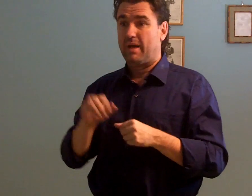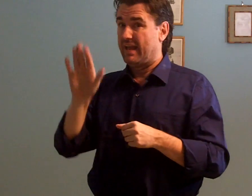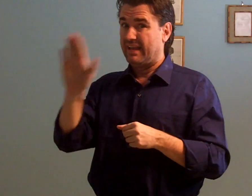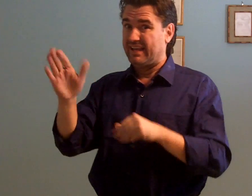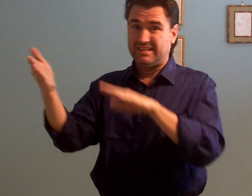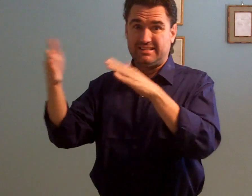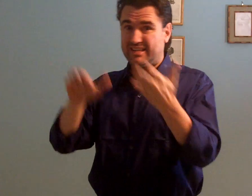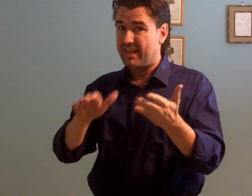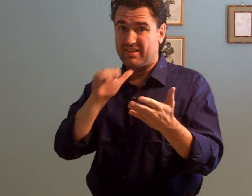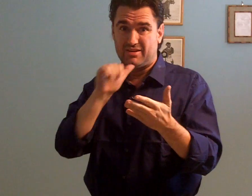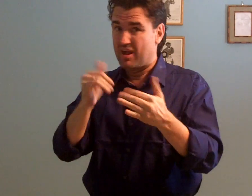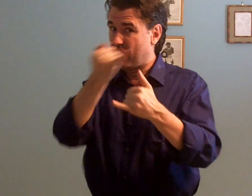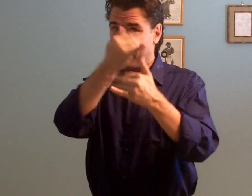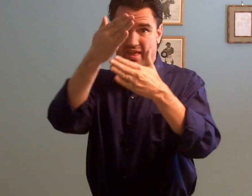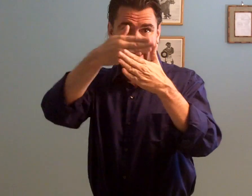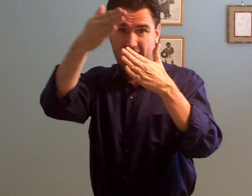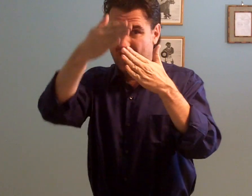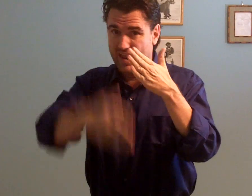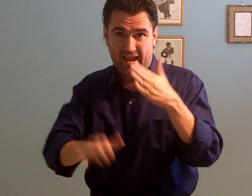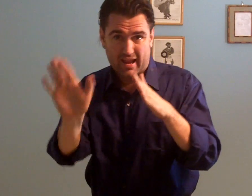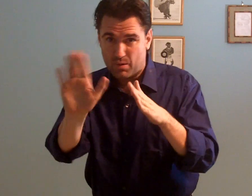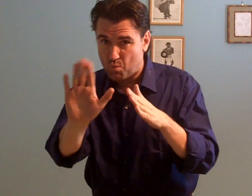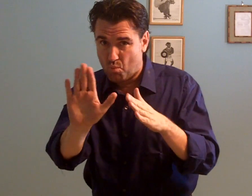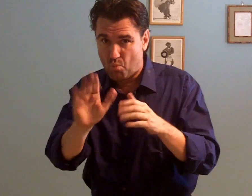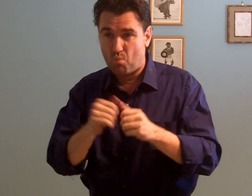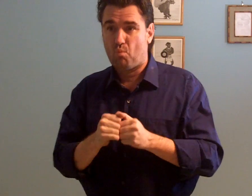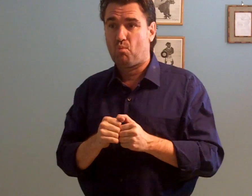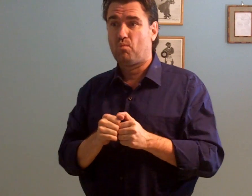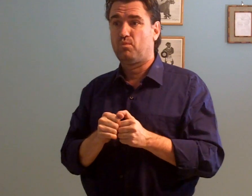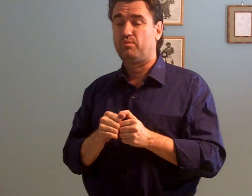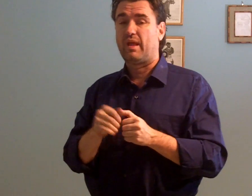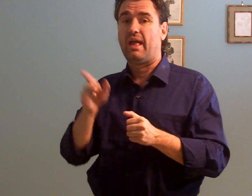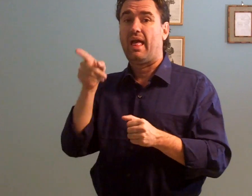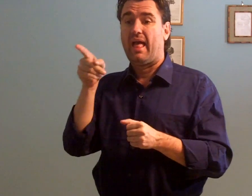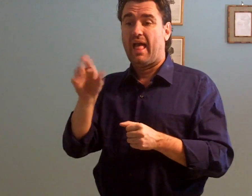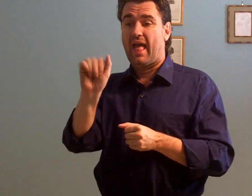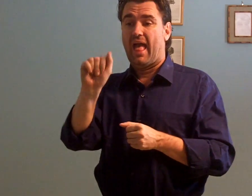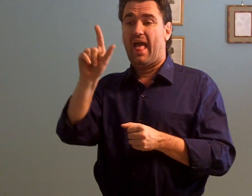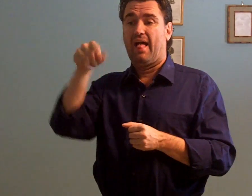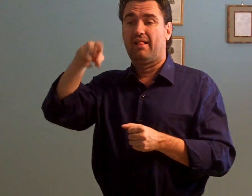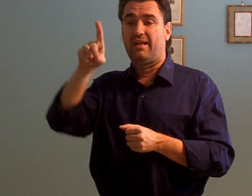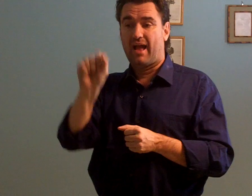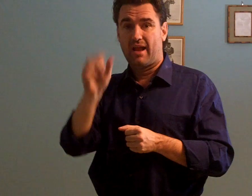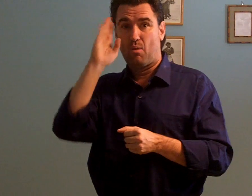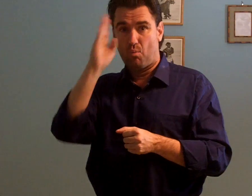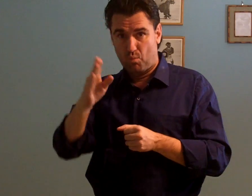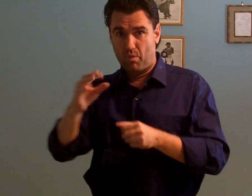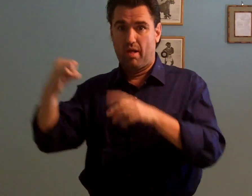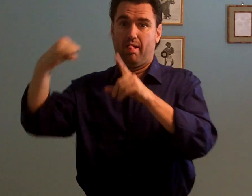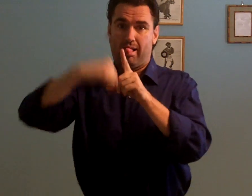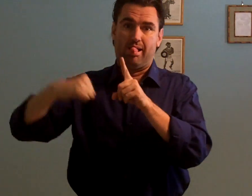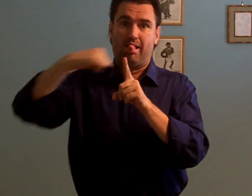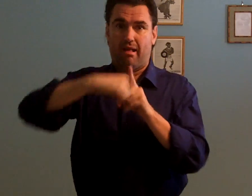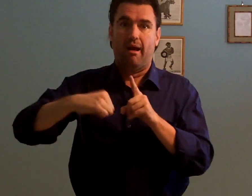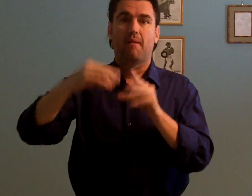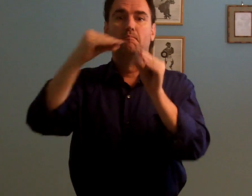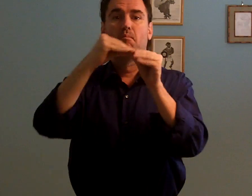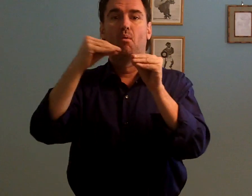of our effort. There's no doubt that Al-Qaeda will continue to pursue attacks against us. We must, and we will,